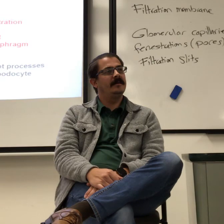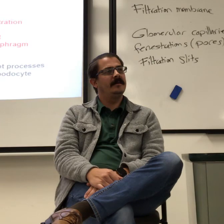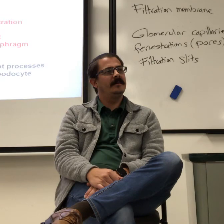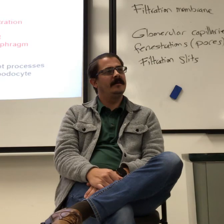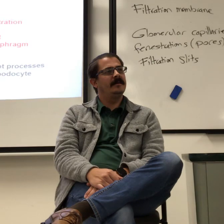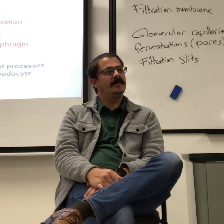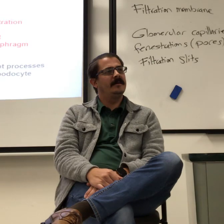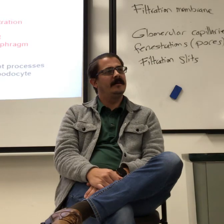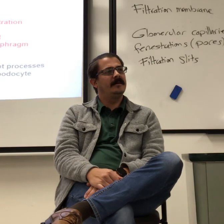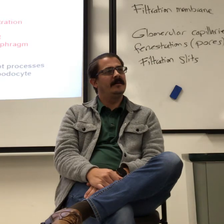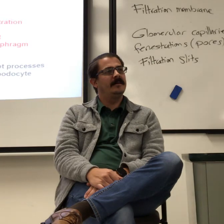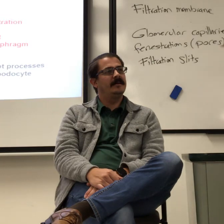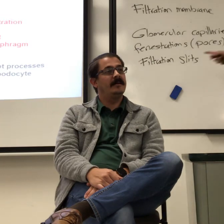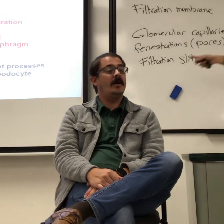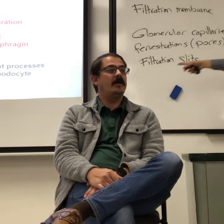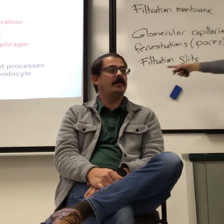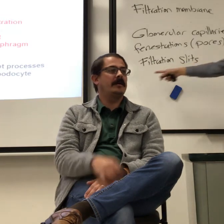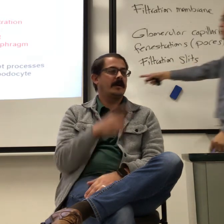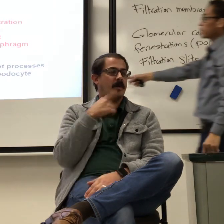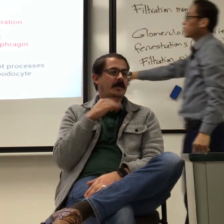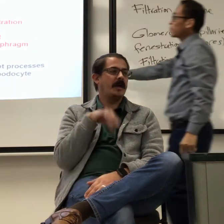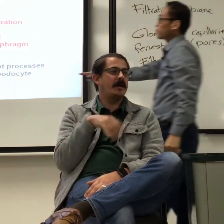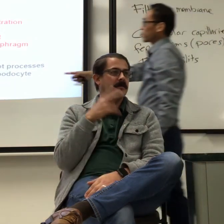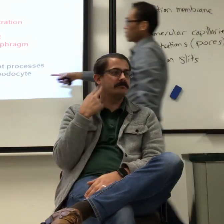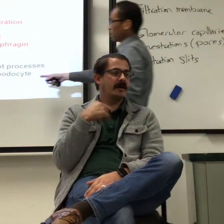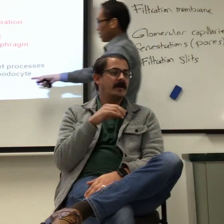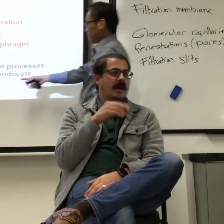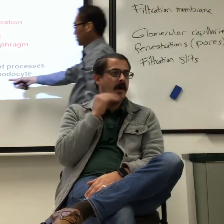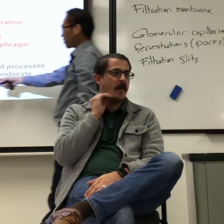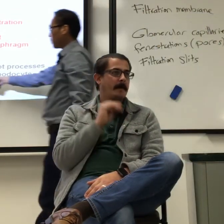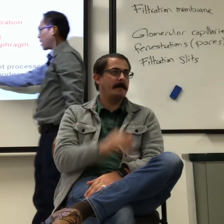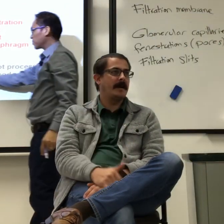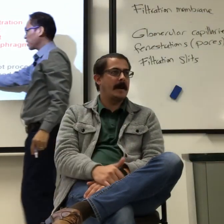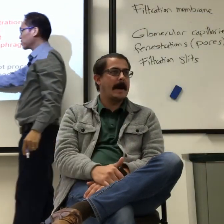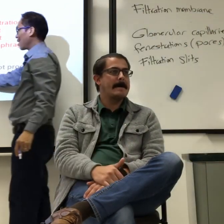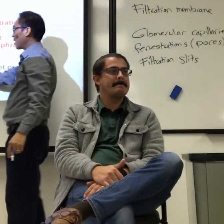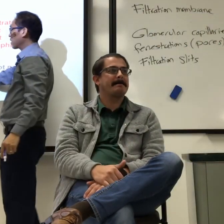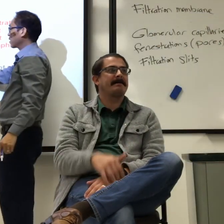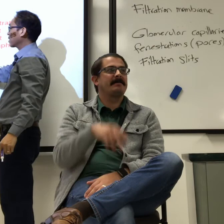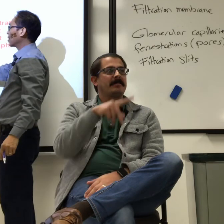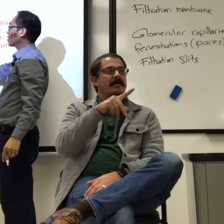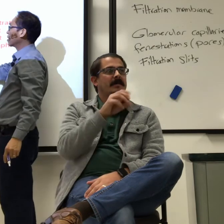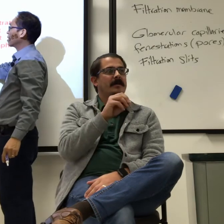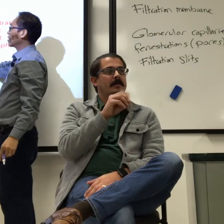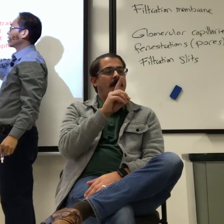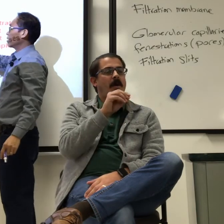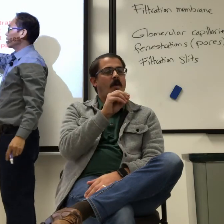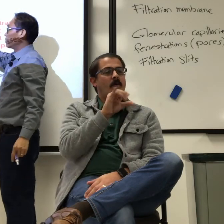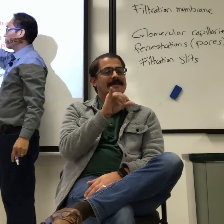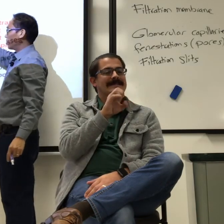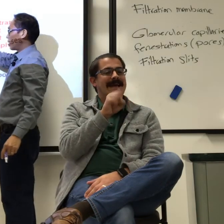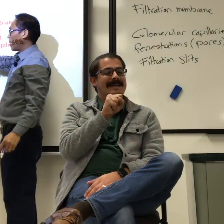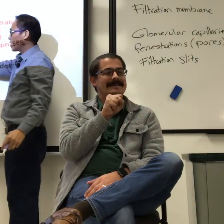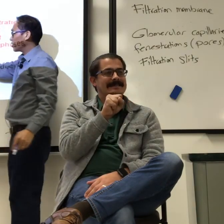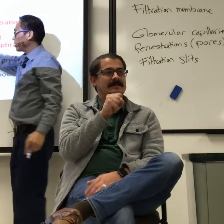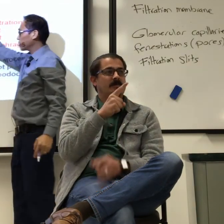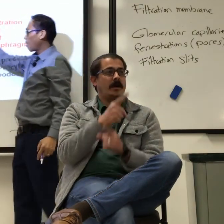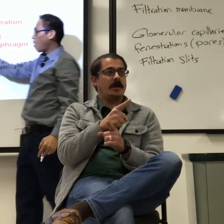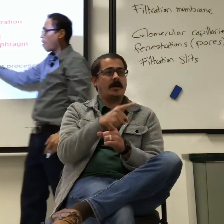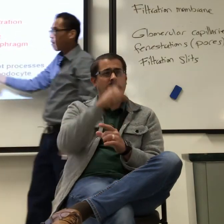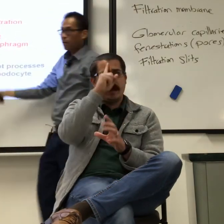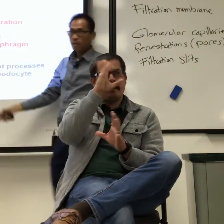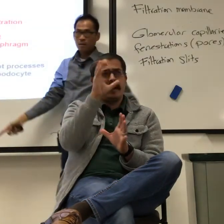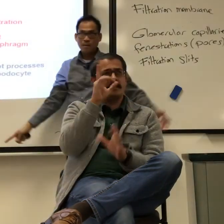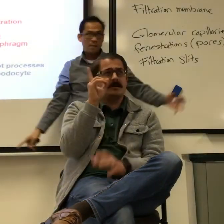So that's one podocyte. So when you look at this picture, these are the podocytes, right? But imagine these